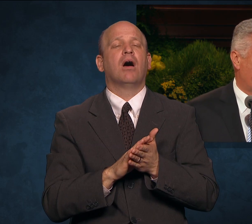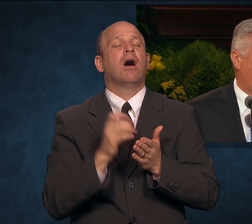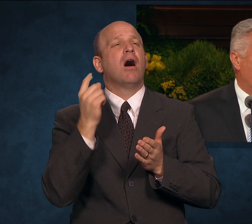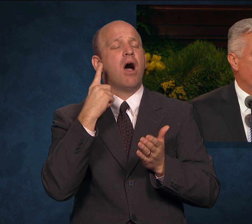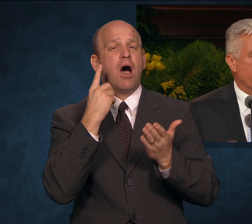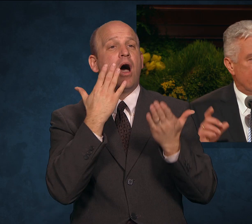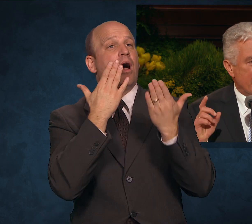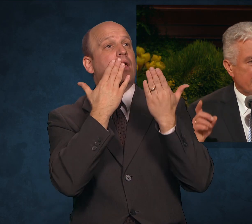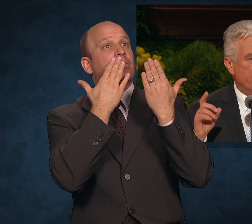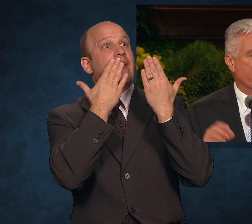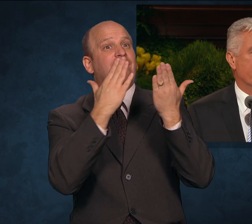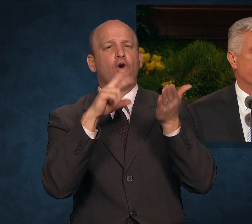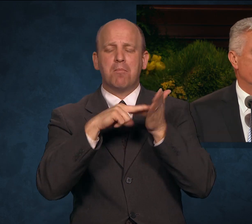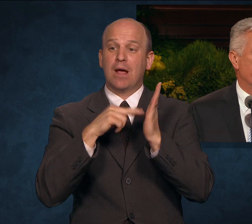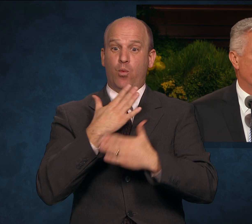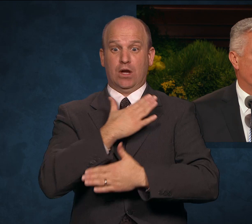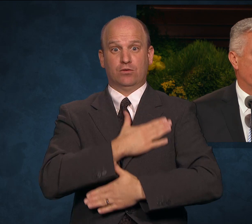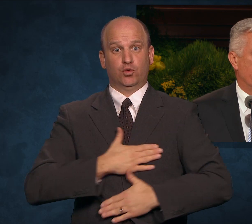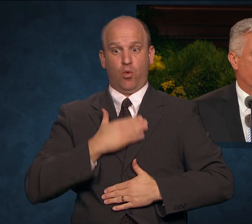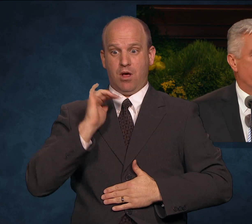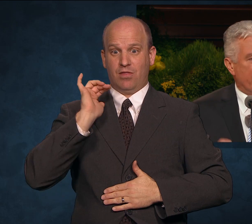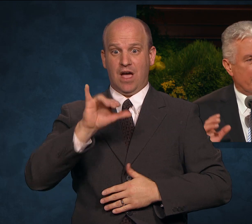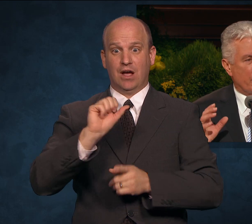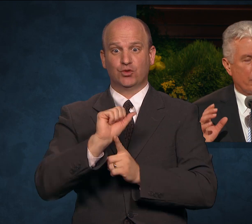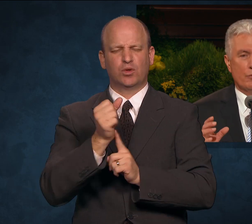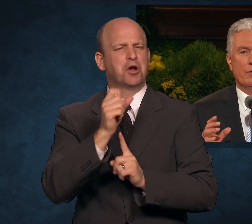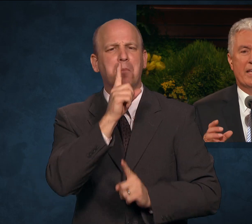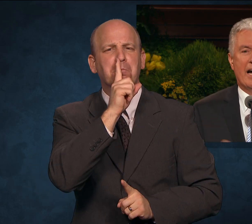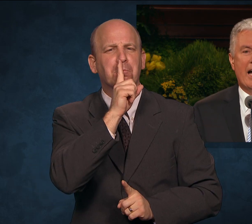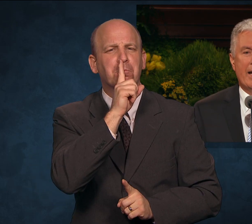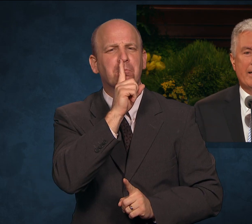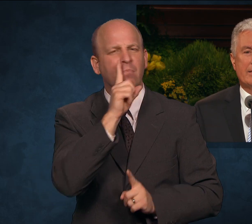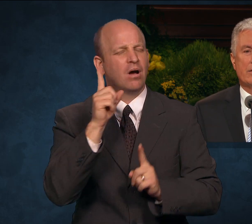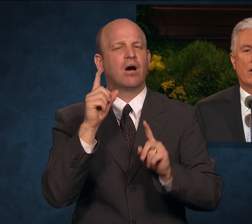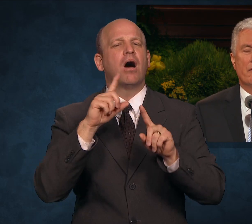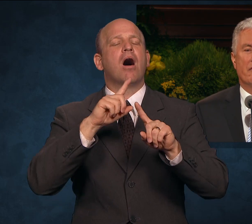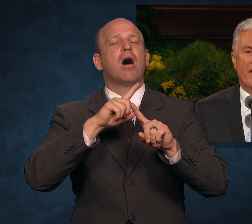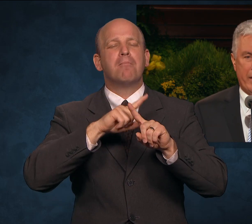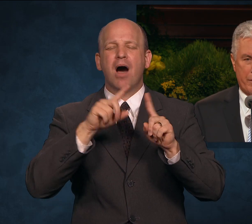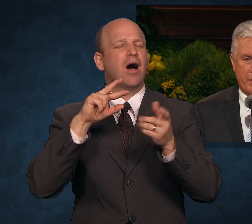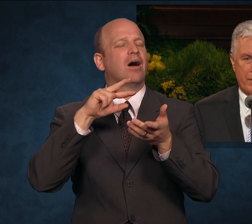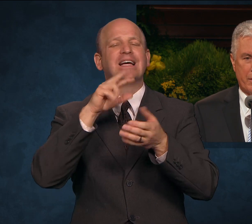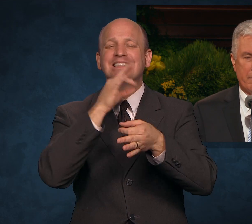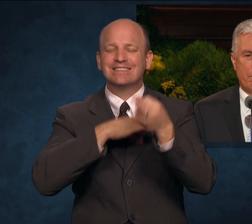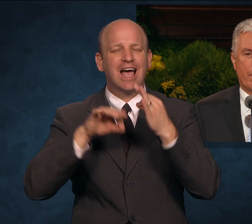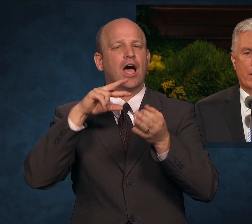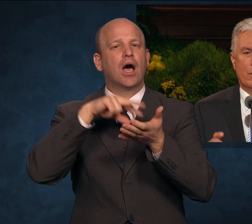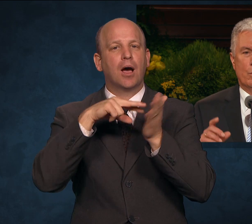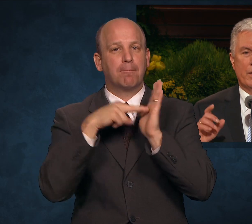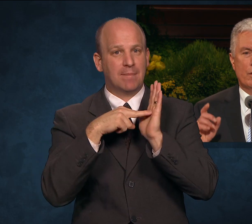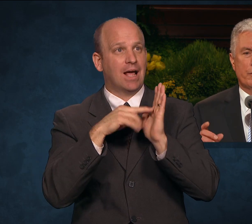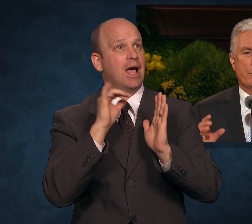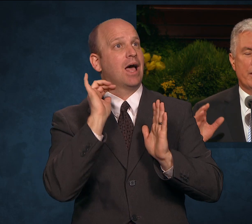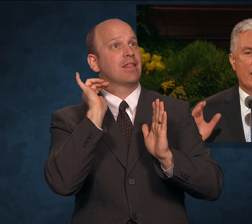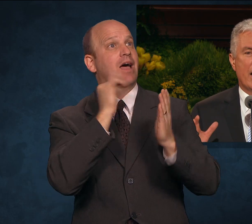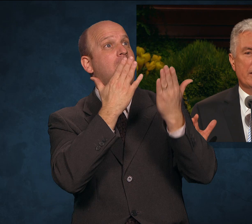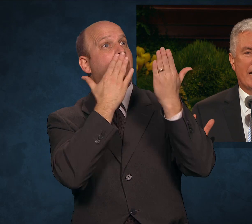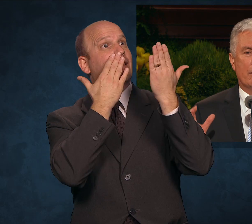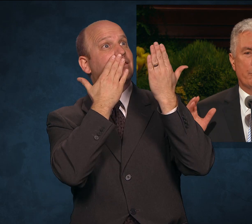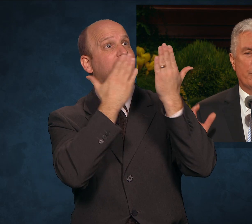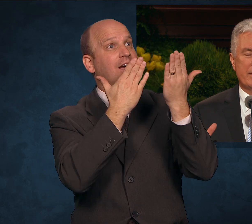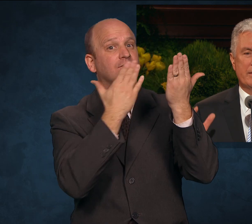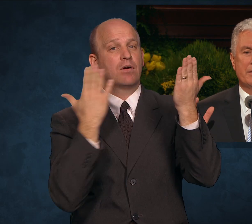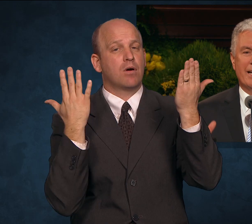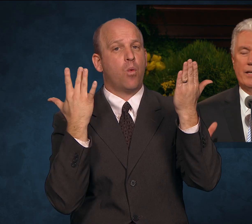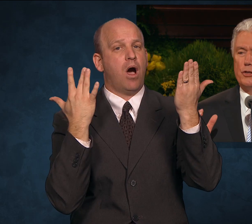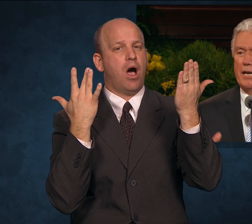circumstances it does mean that Through The Eyes of faith we look beyond